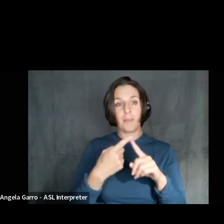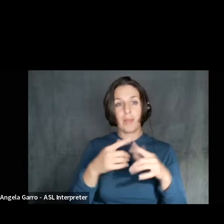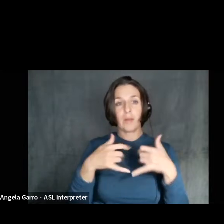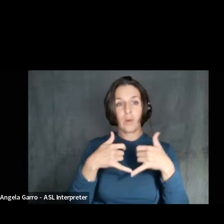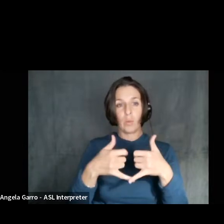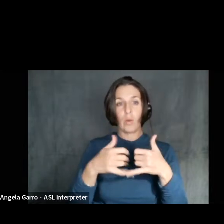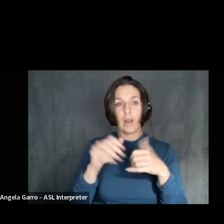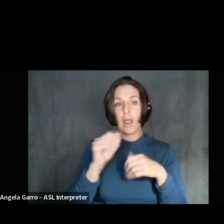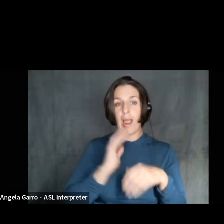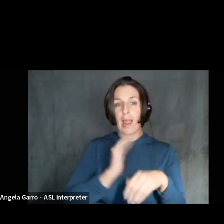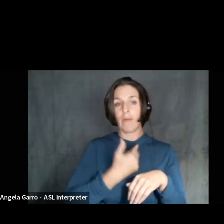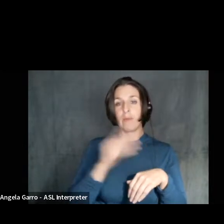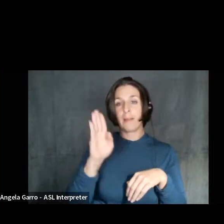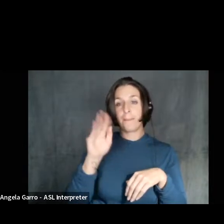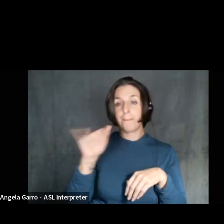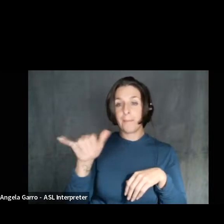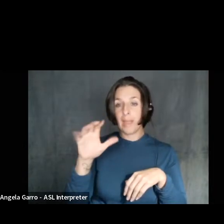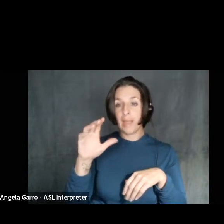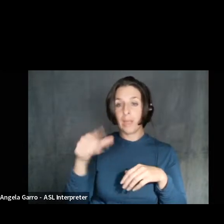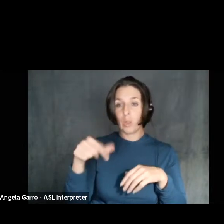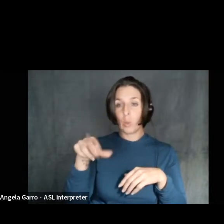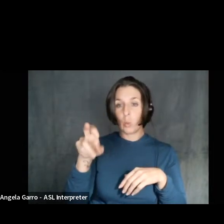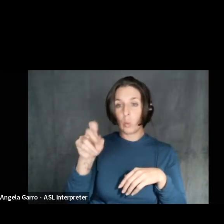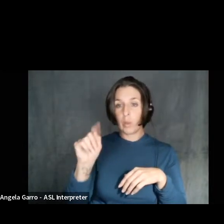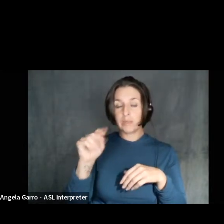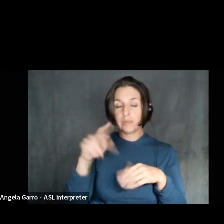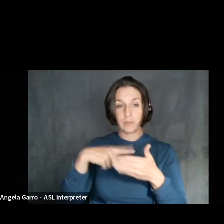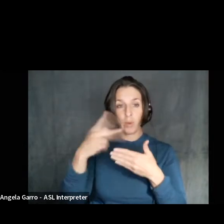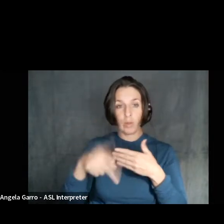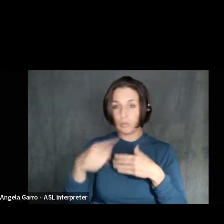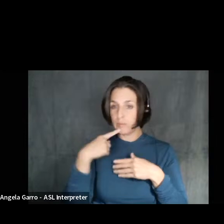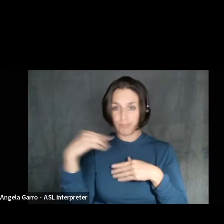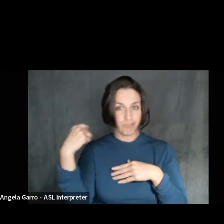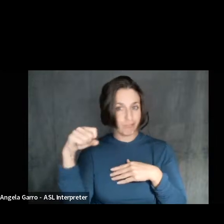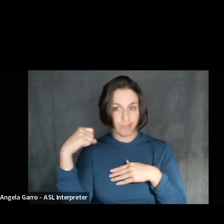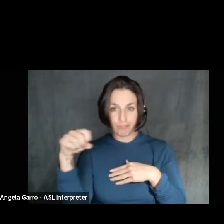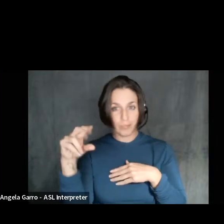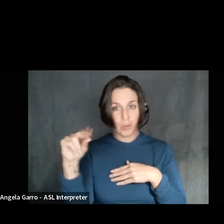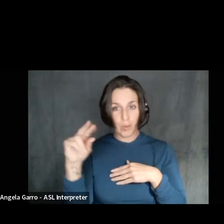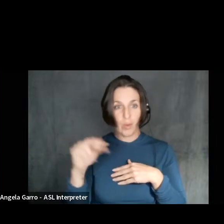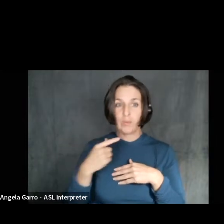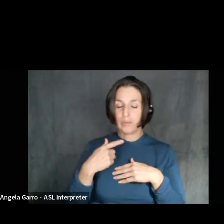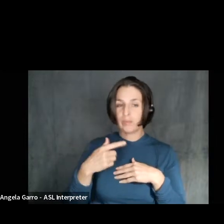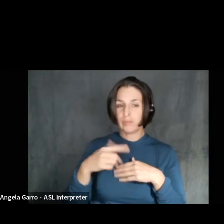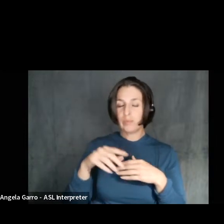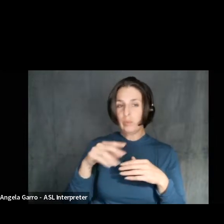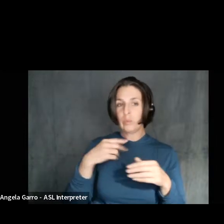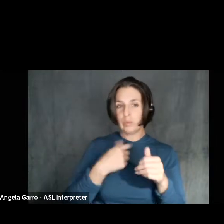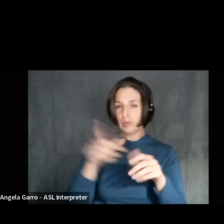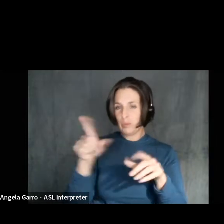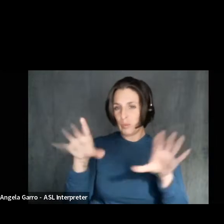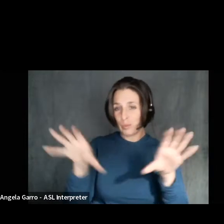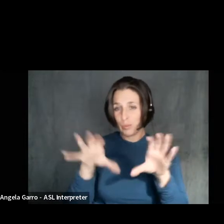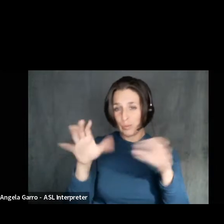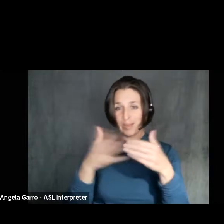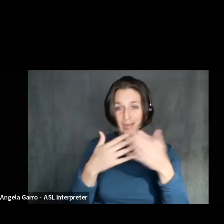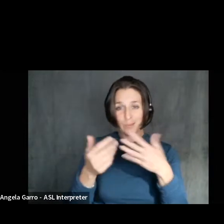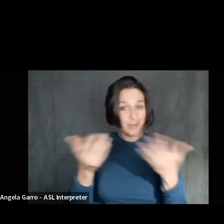Quest program. You're shaking your head no at me. We're going off script here, but you're going to do it anyways. How's that